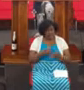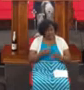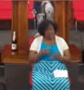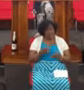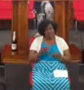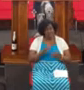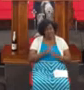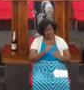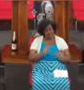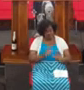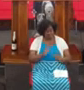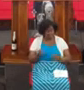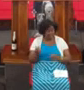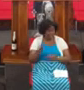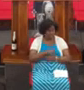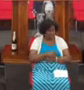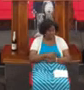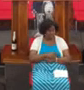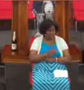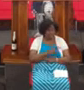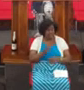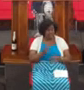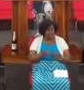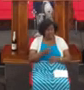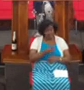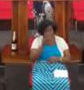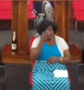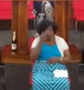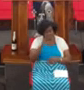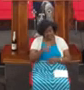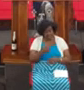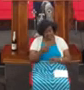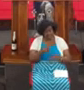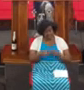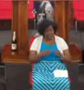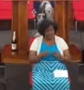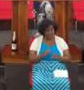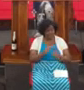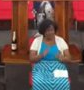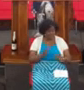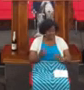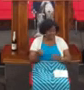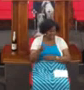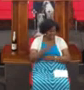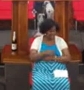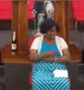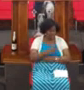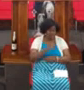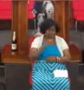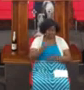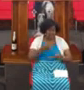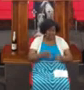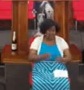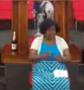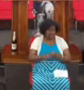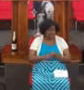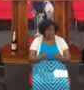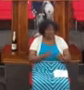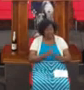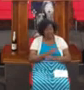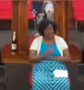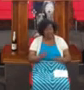day. And if you know anything about the Sabbath day, you were not allowed to do